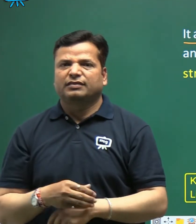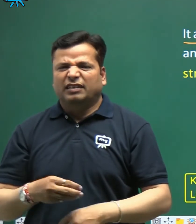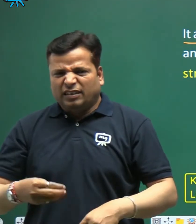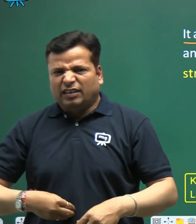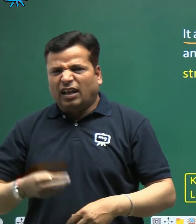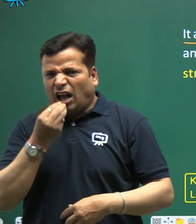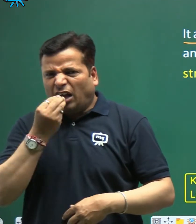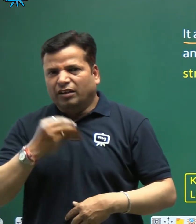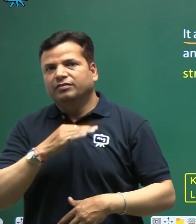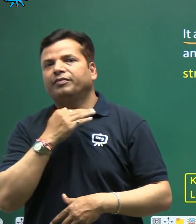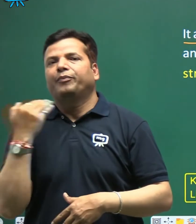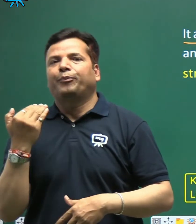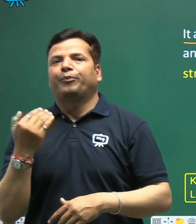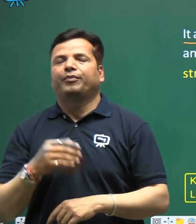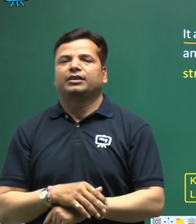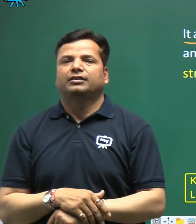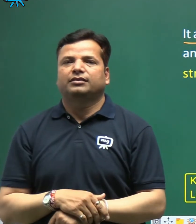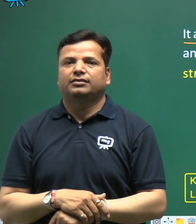starving